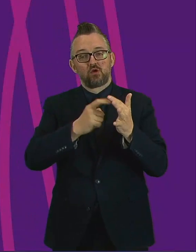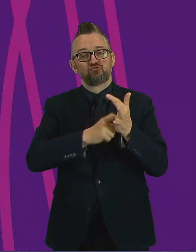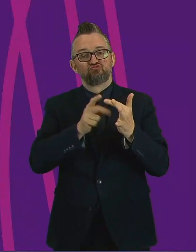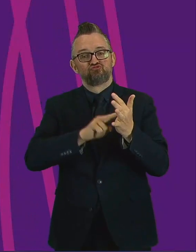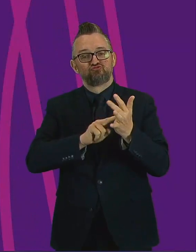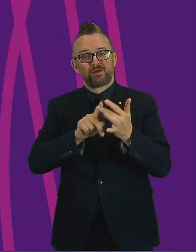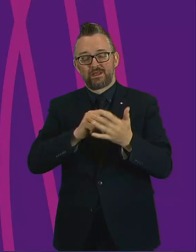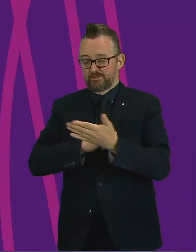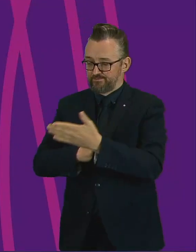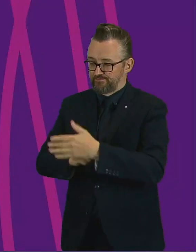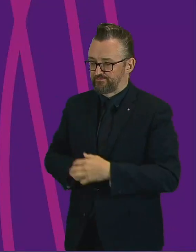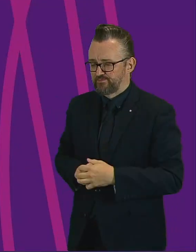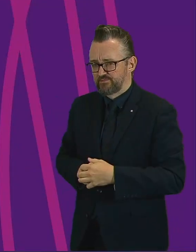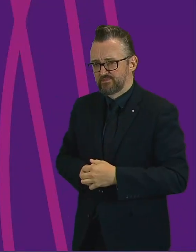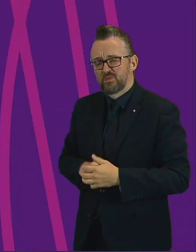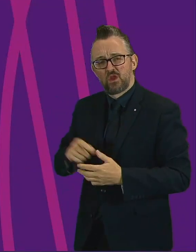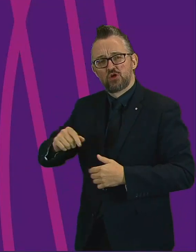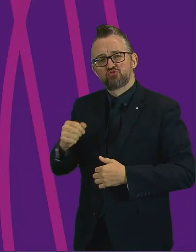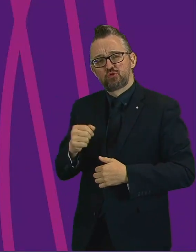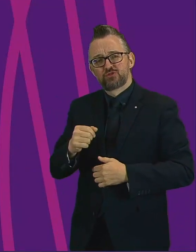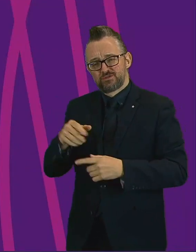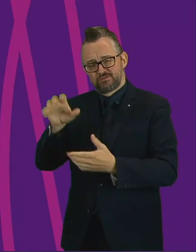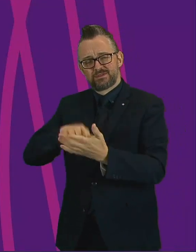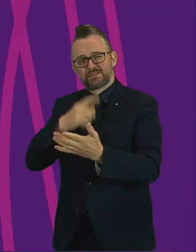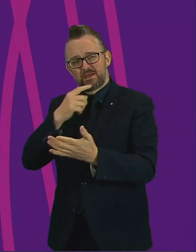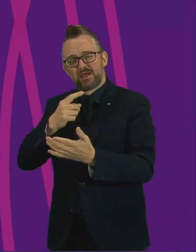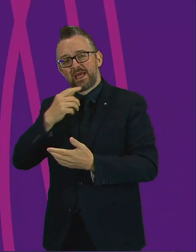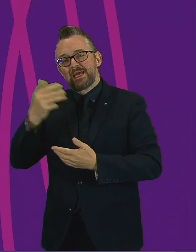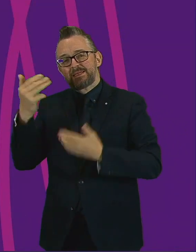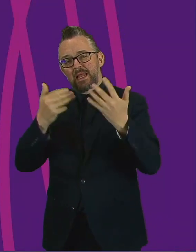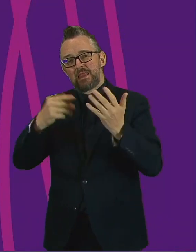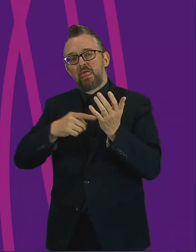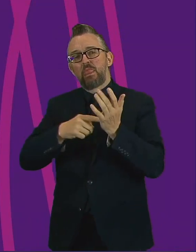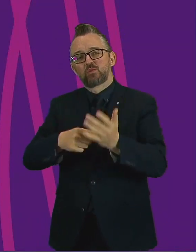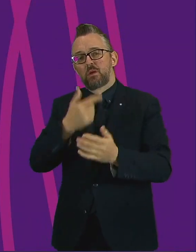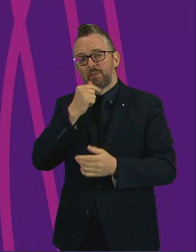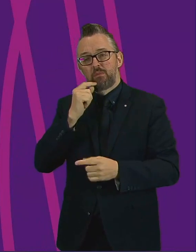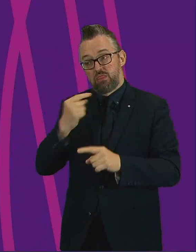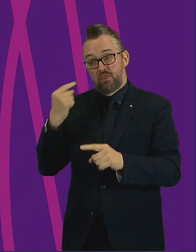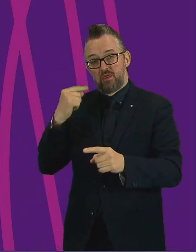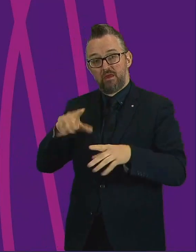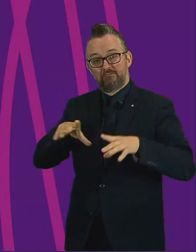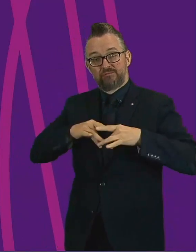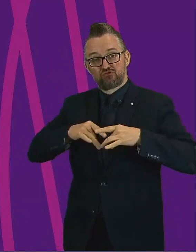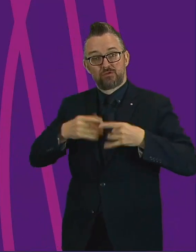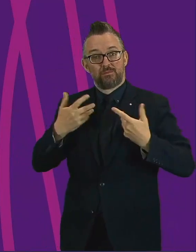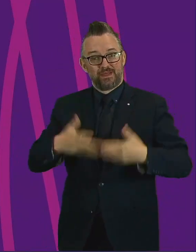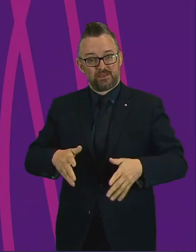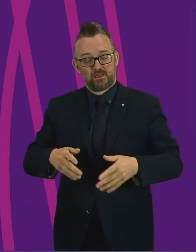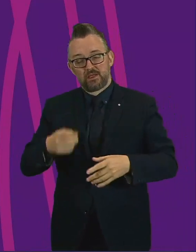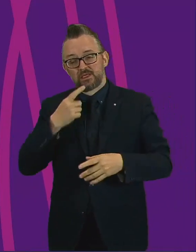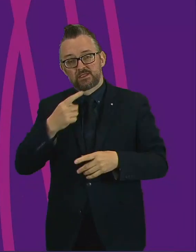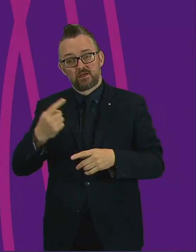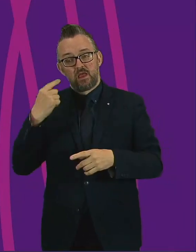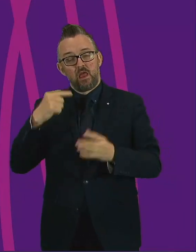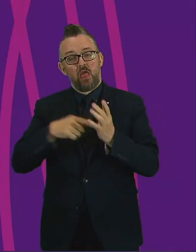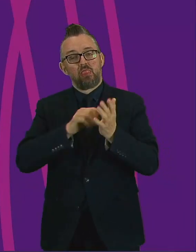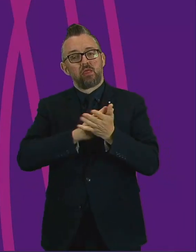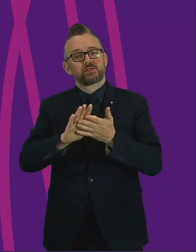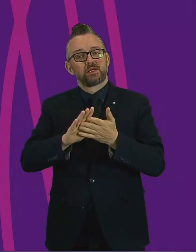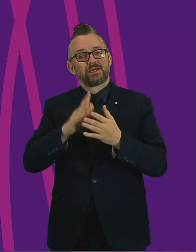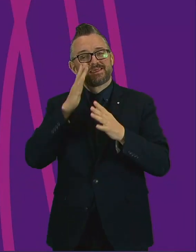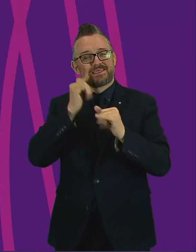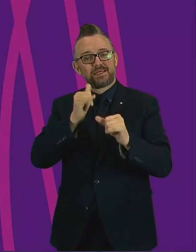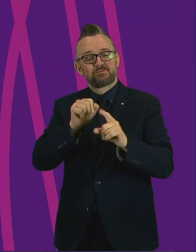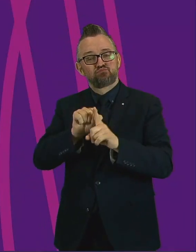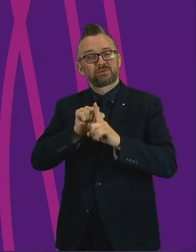that 19,000 people in Scotland have the virus. Last Thursday, the Test and Protect system started.